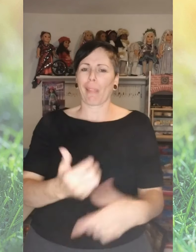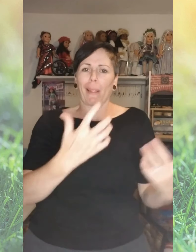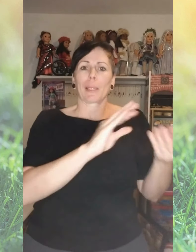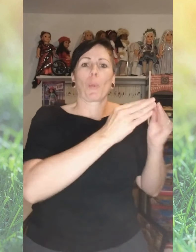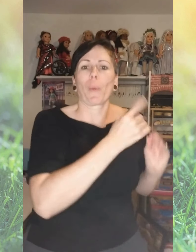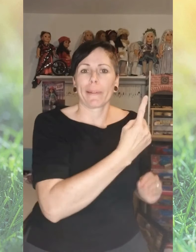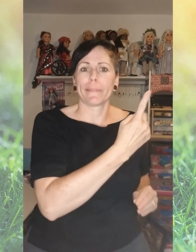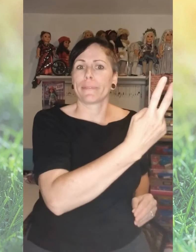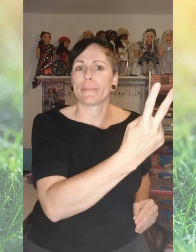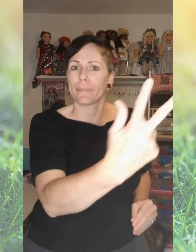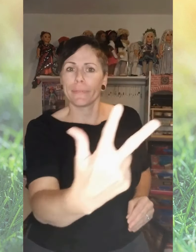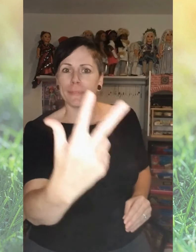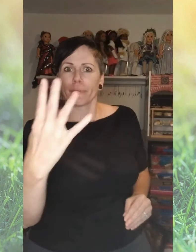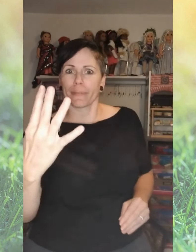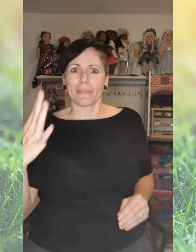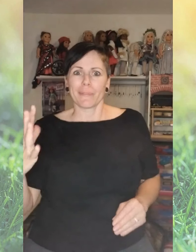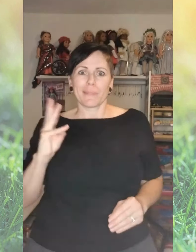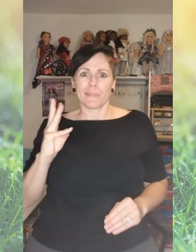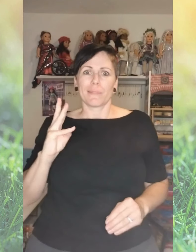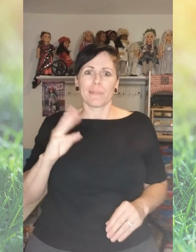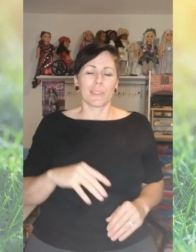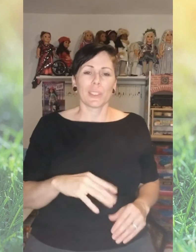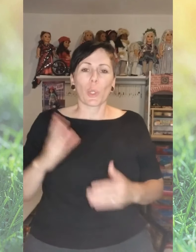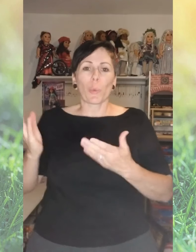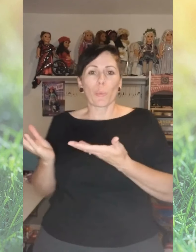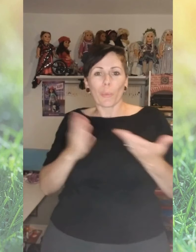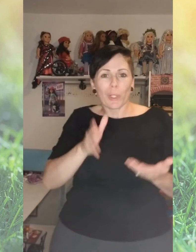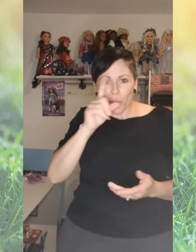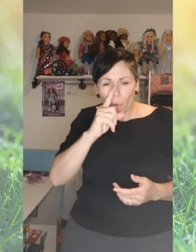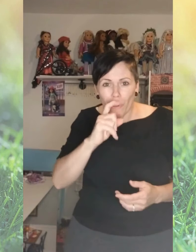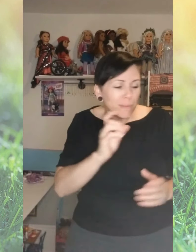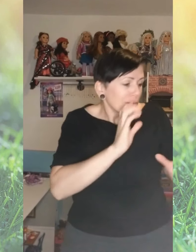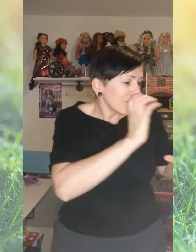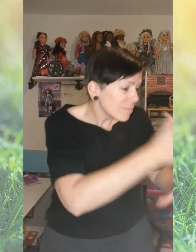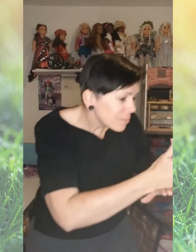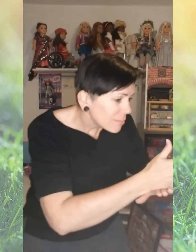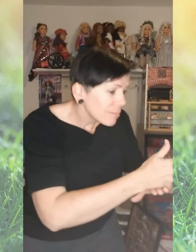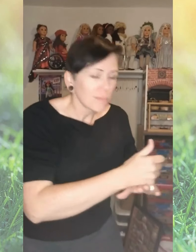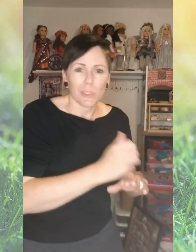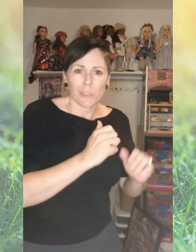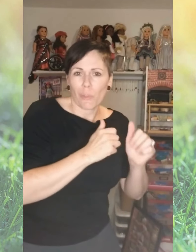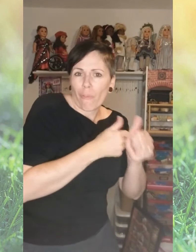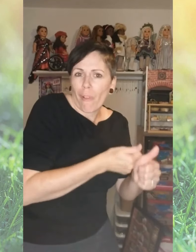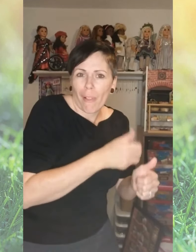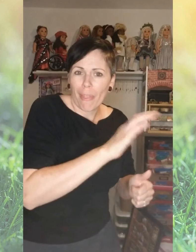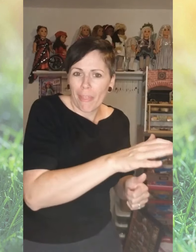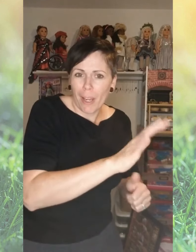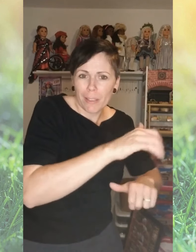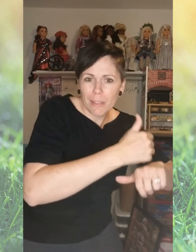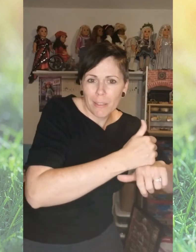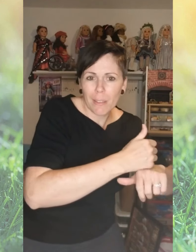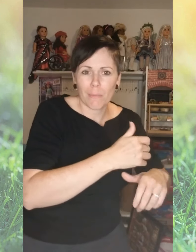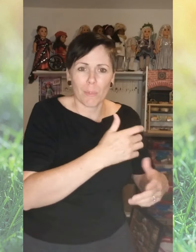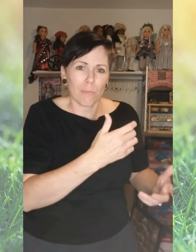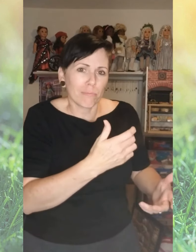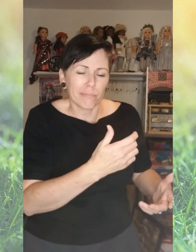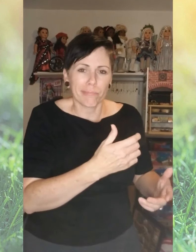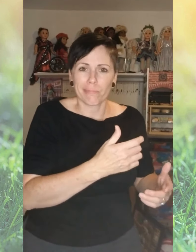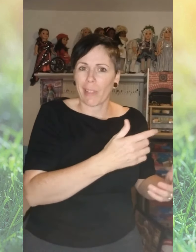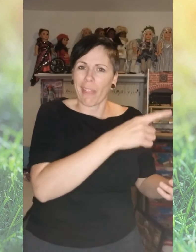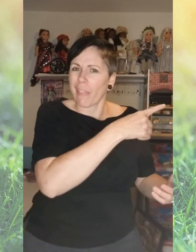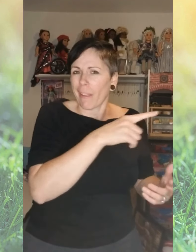station two. And other people are there and they can give you tips, or you can kind of copy the setups that they're doing. And it's just, yeah,